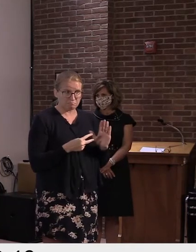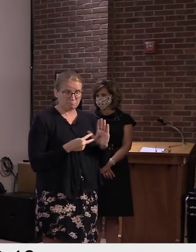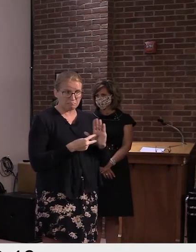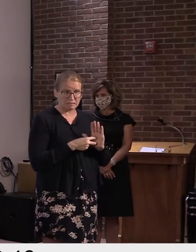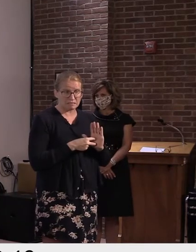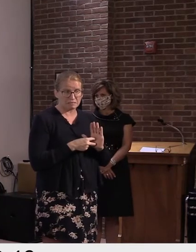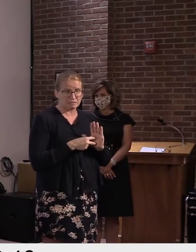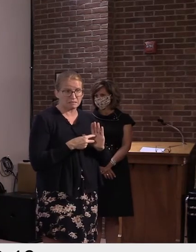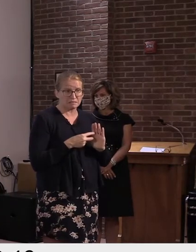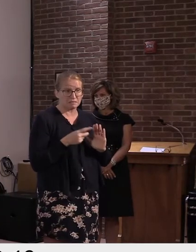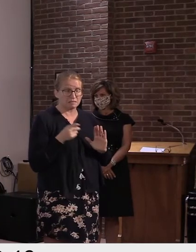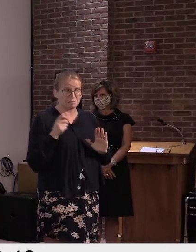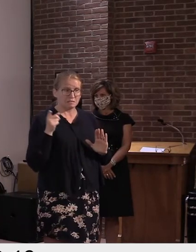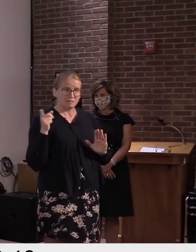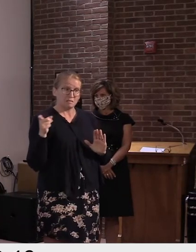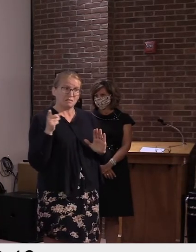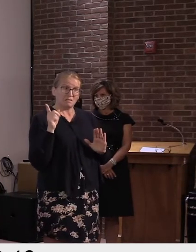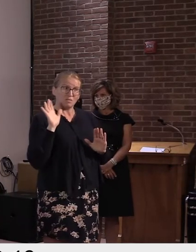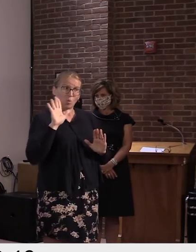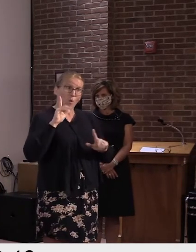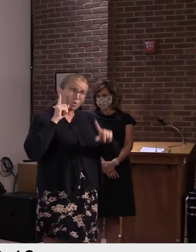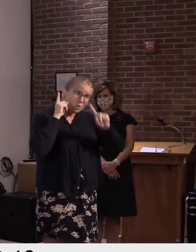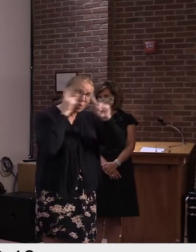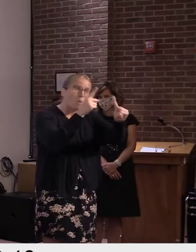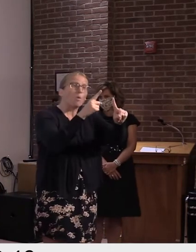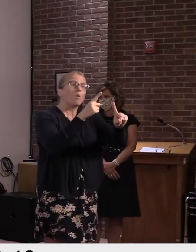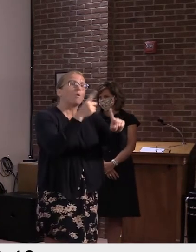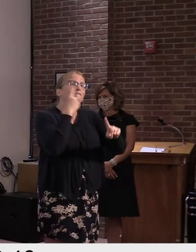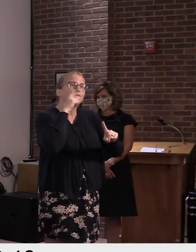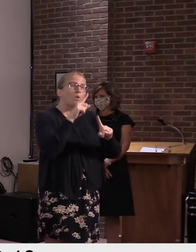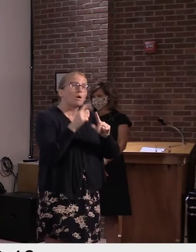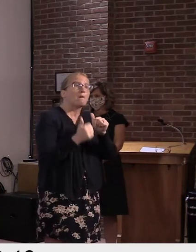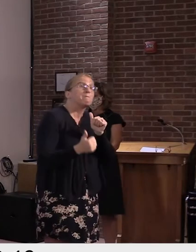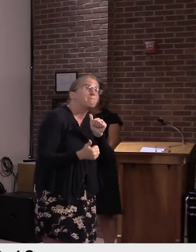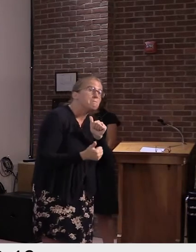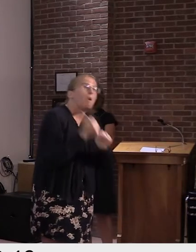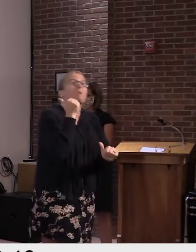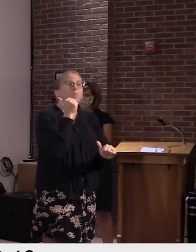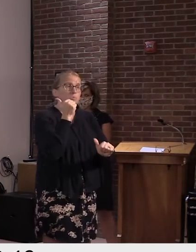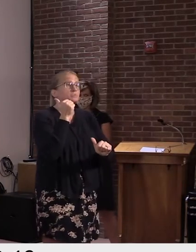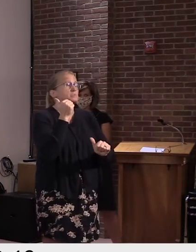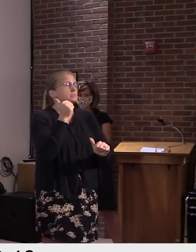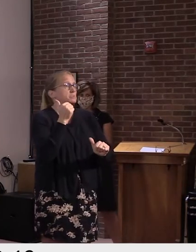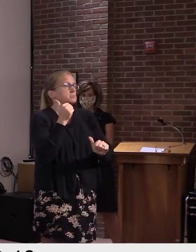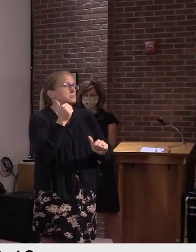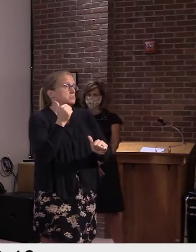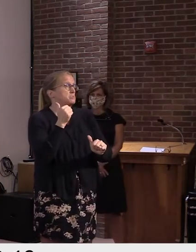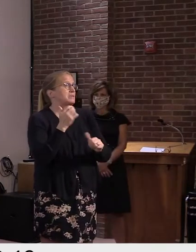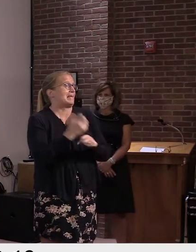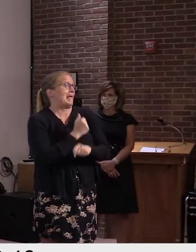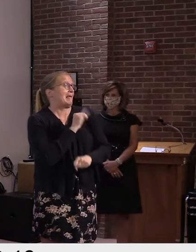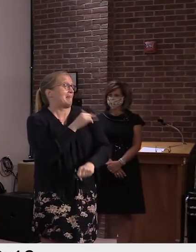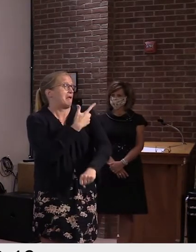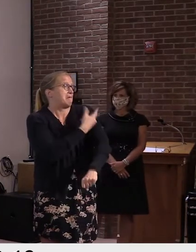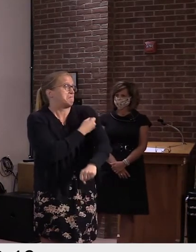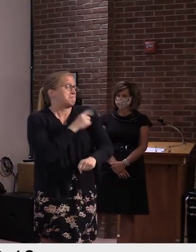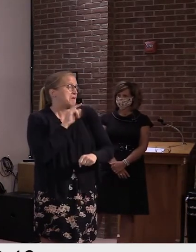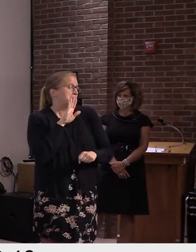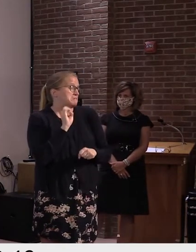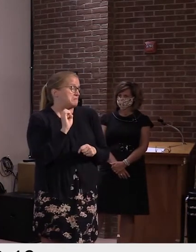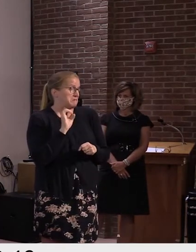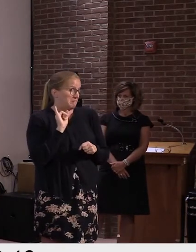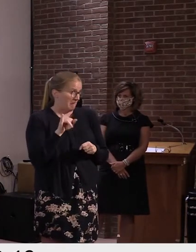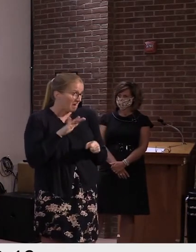idea for herd immunity, is that range sufficient given that not